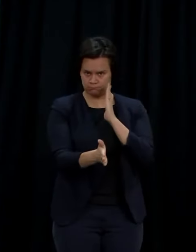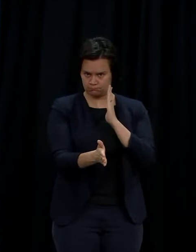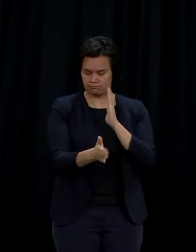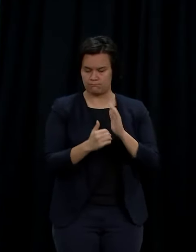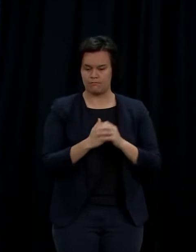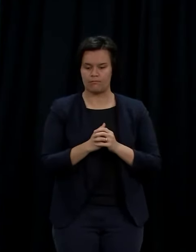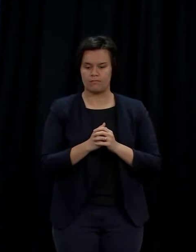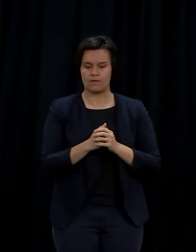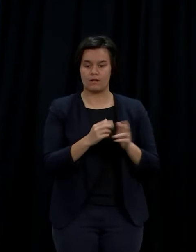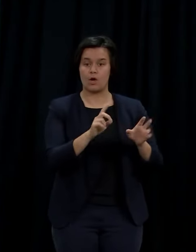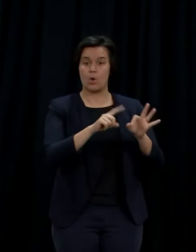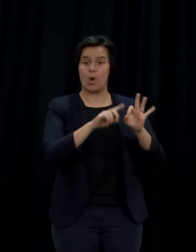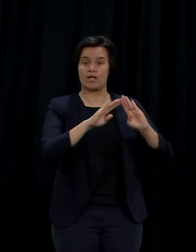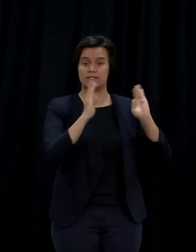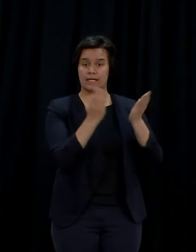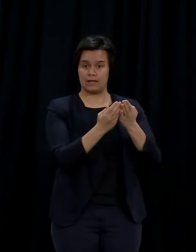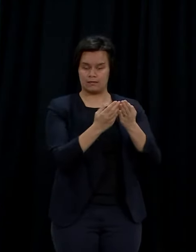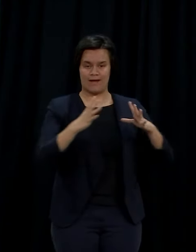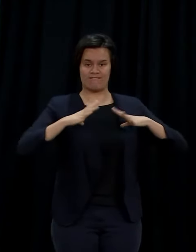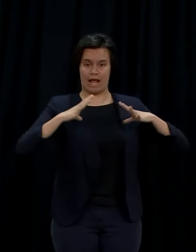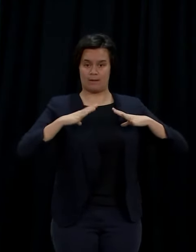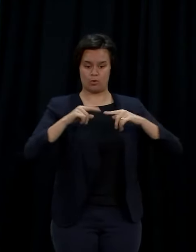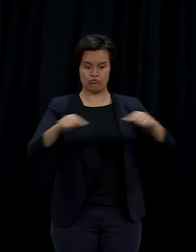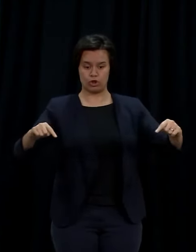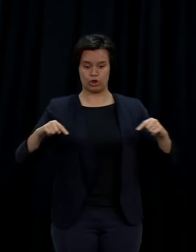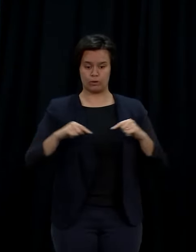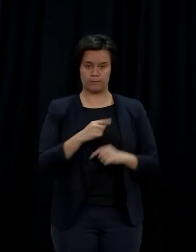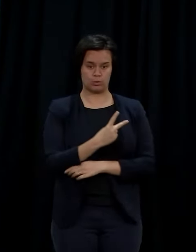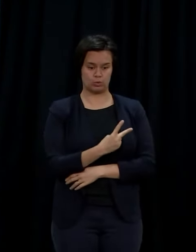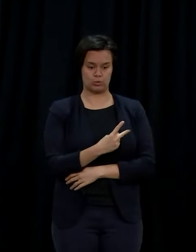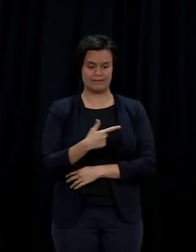274 rooms designated for quarantine across the country.